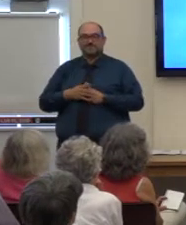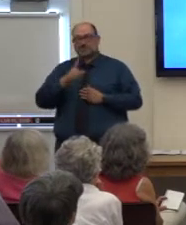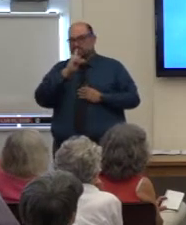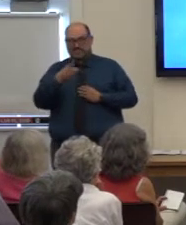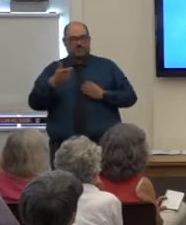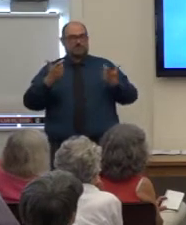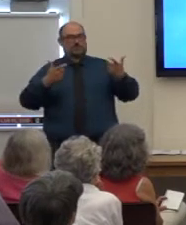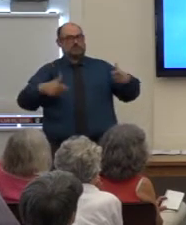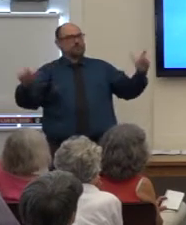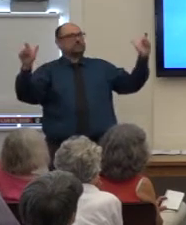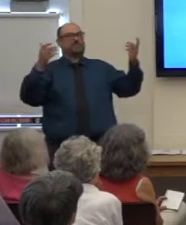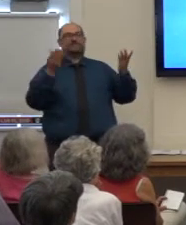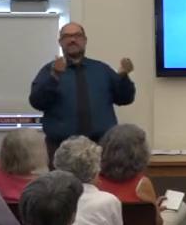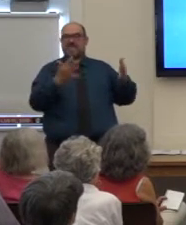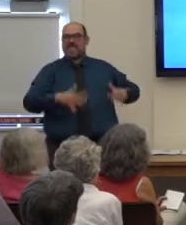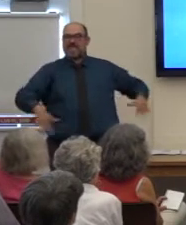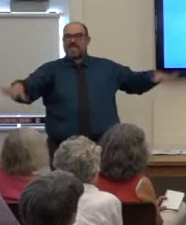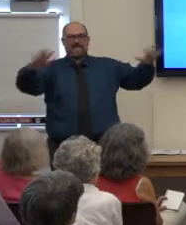people.